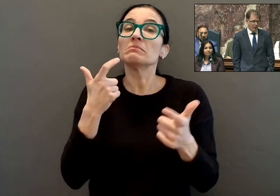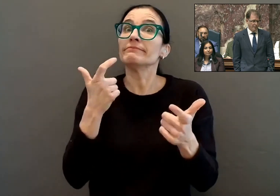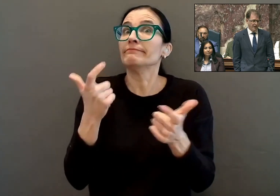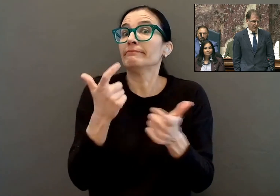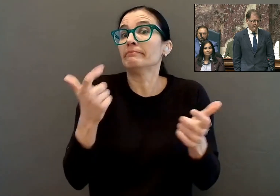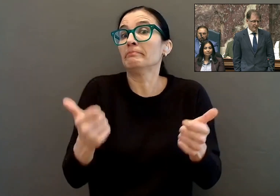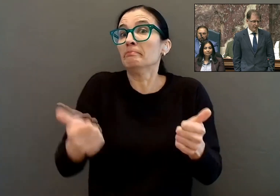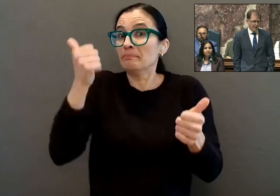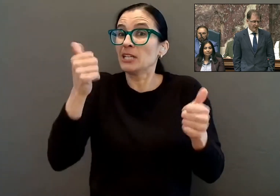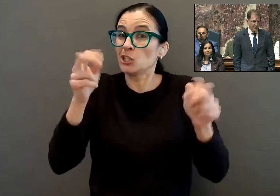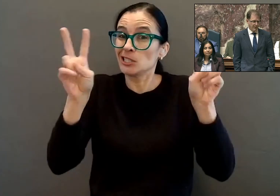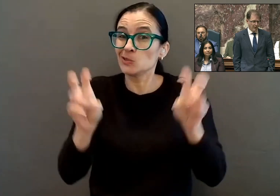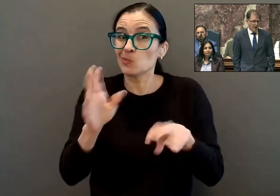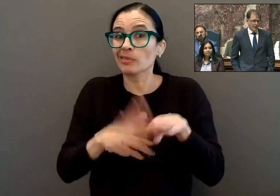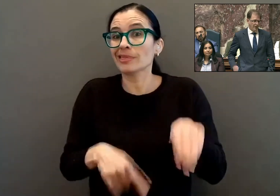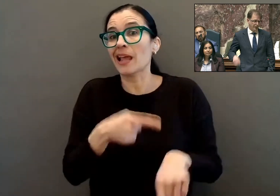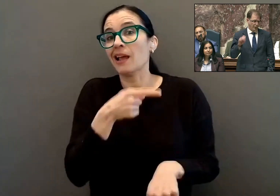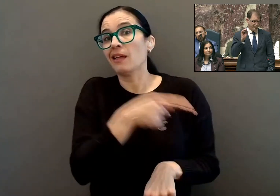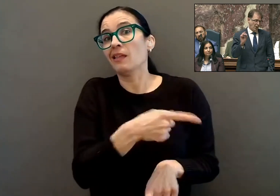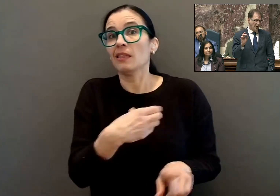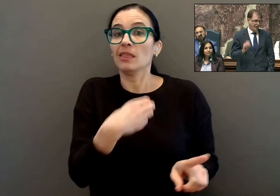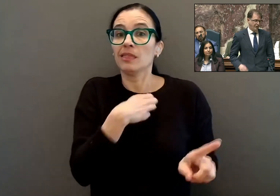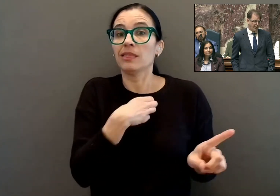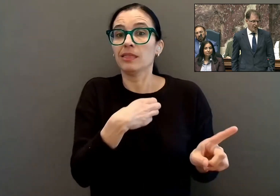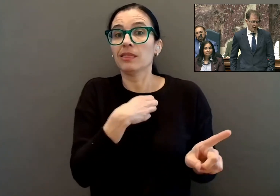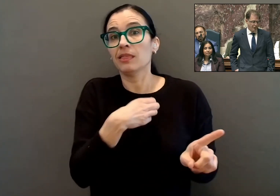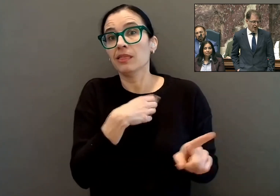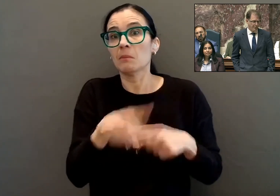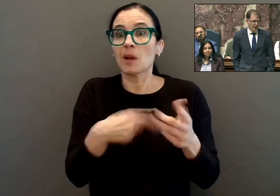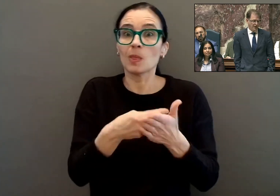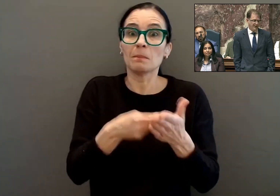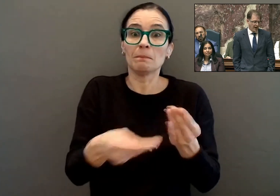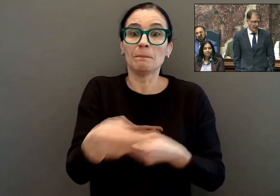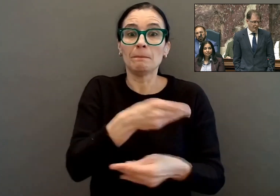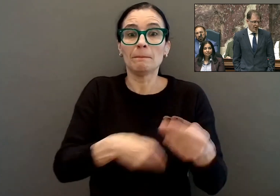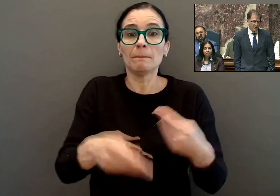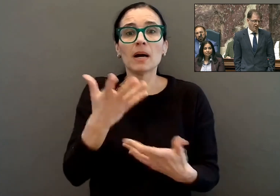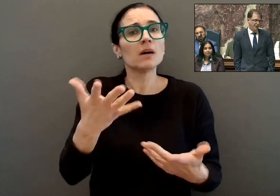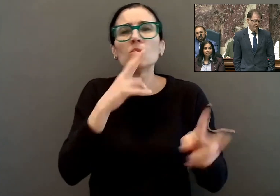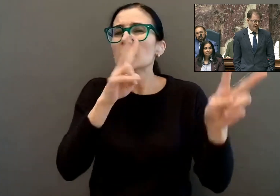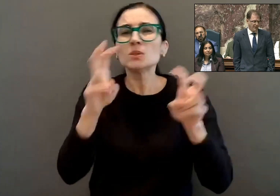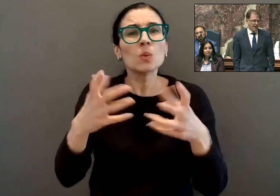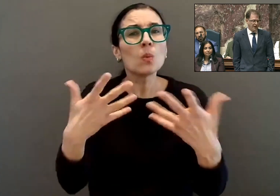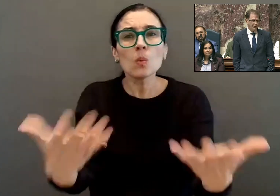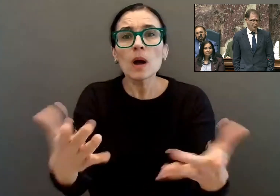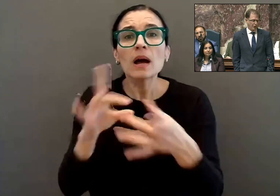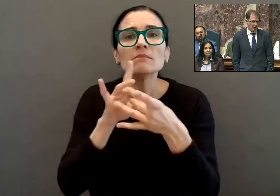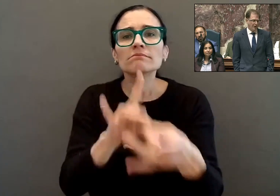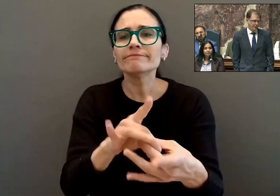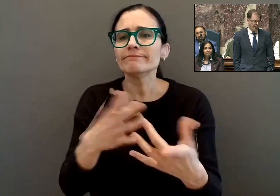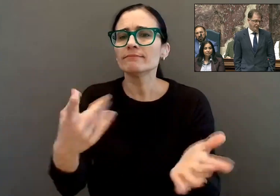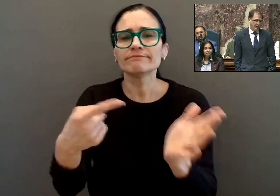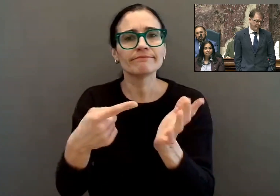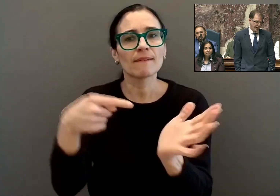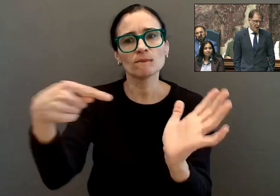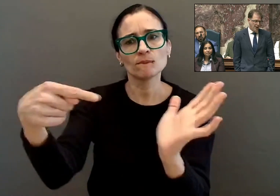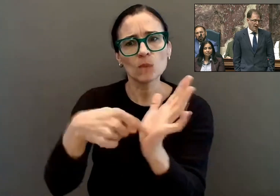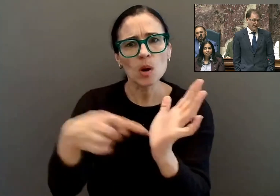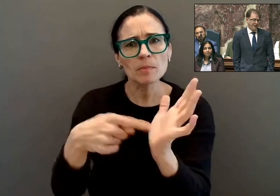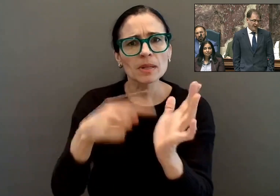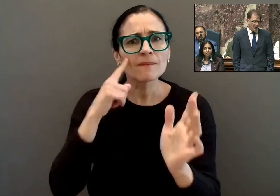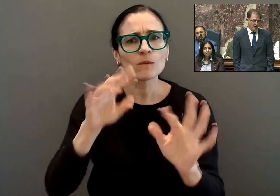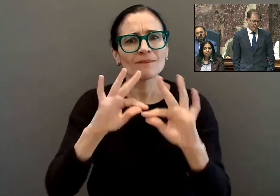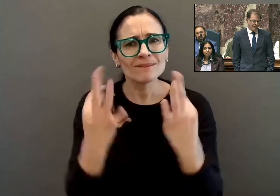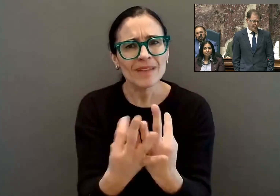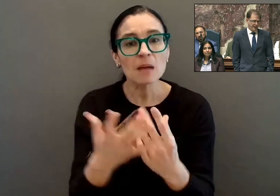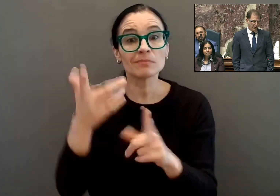about affordability that people are facing. There's a response to the Donald Trump tariffs. There are significant issues across British Columbia. And